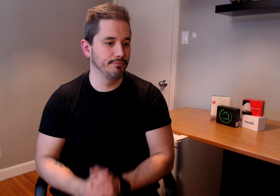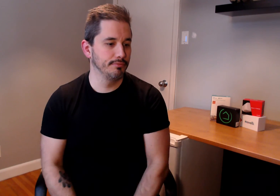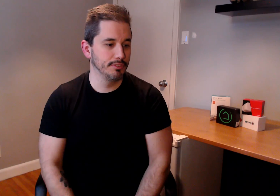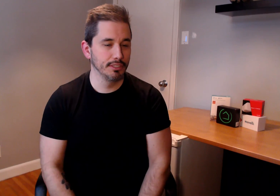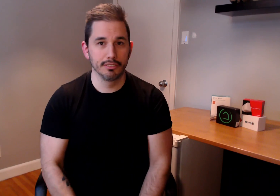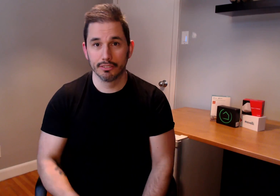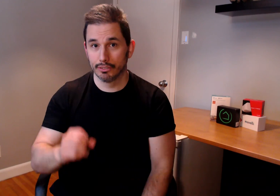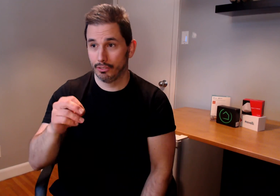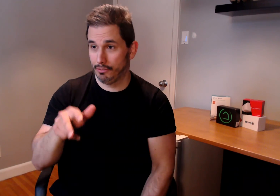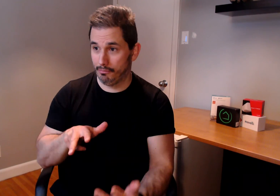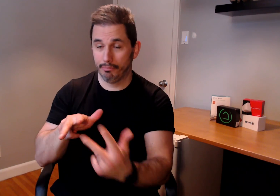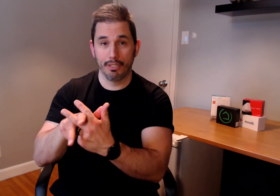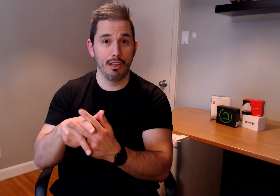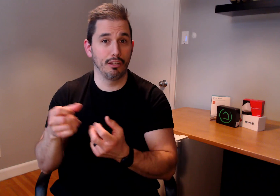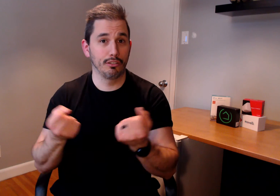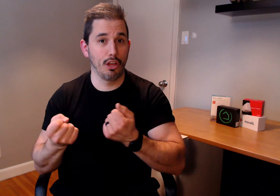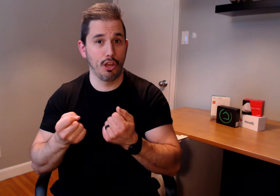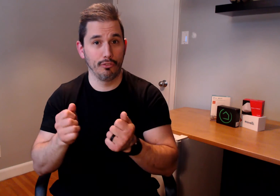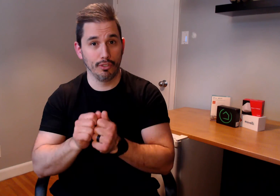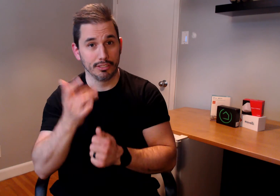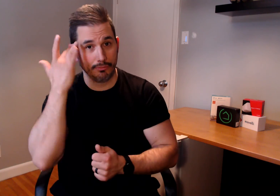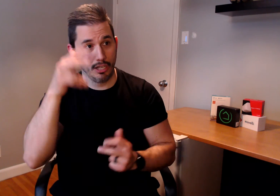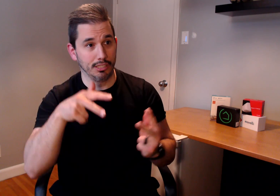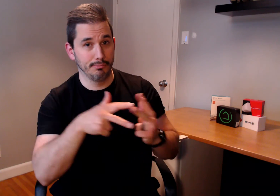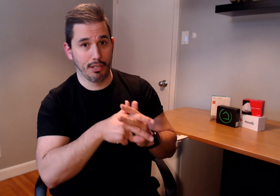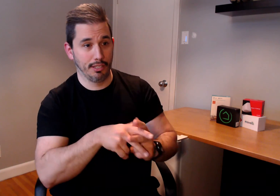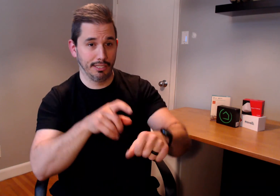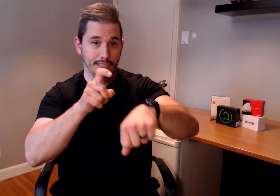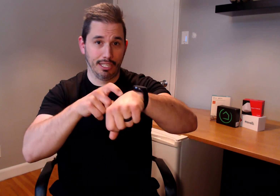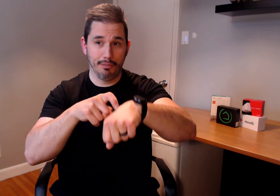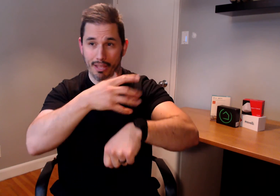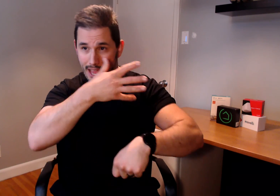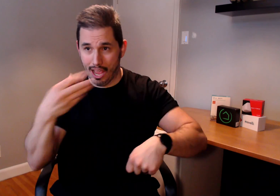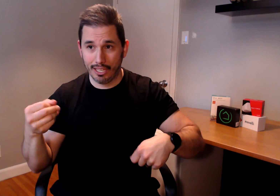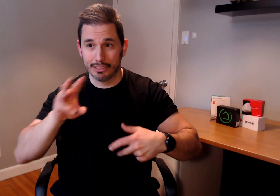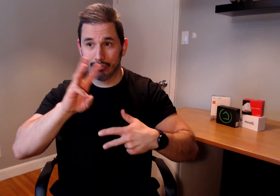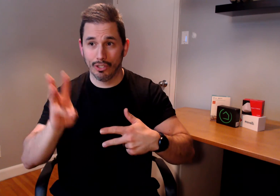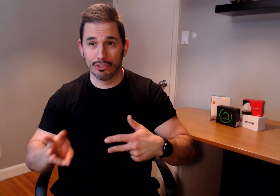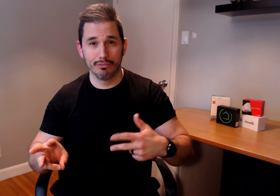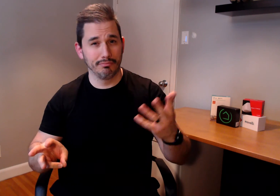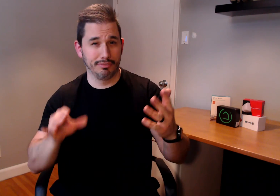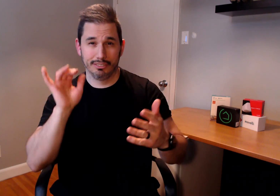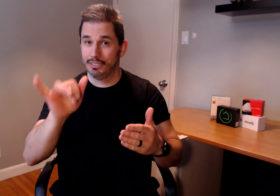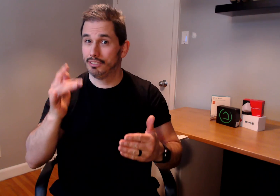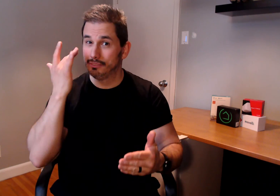garage. So plugging in your car with a smart plug for the timer and checking the